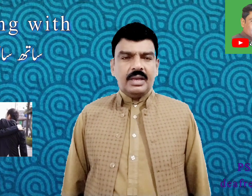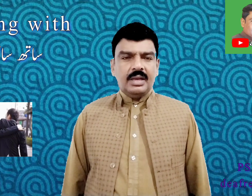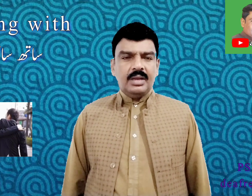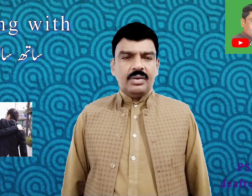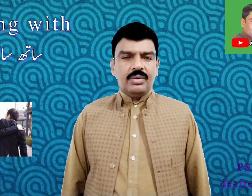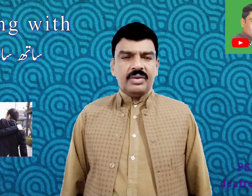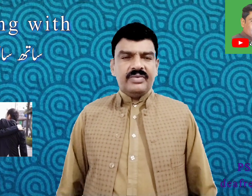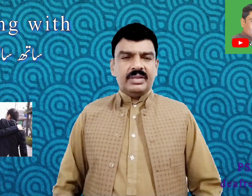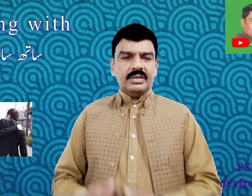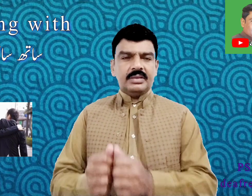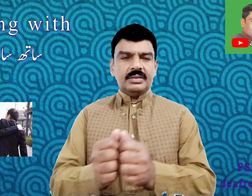along with,